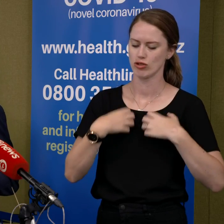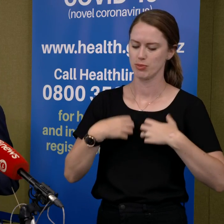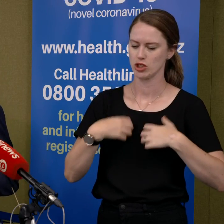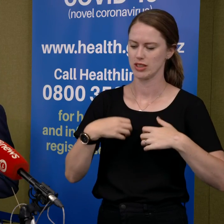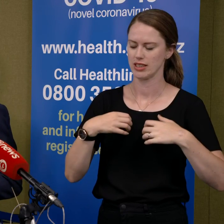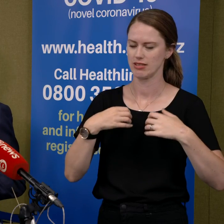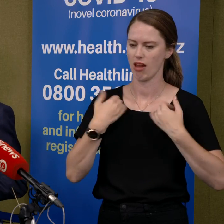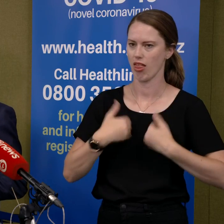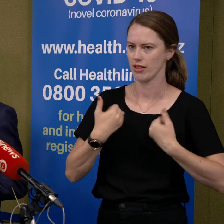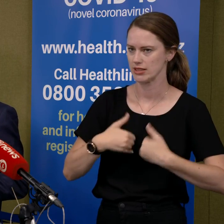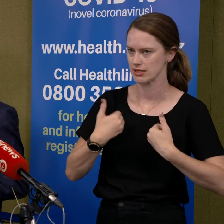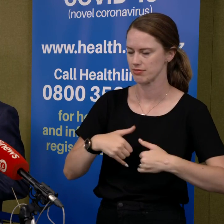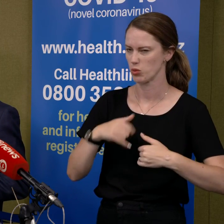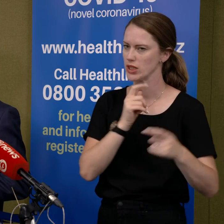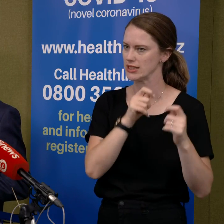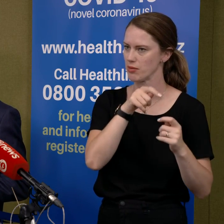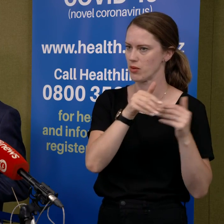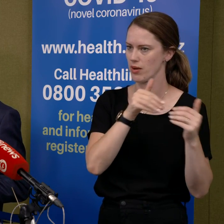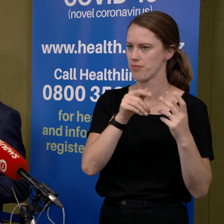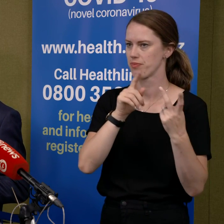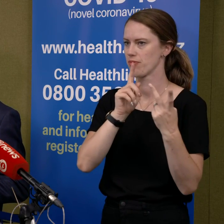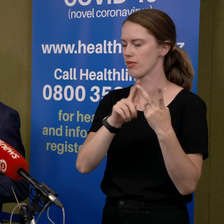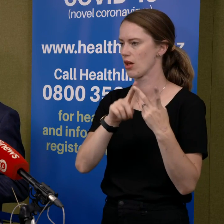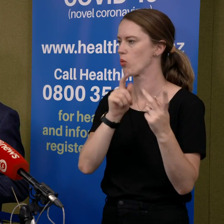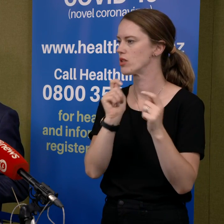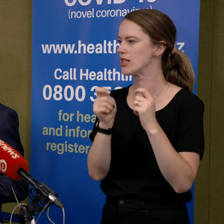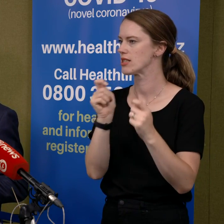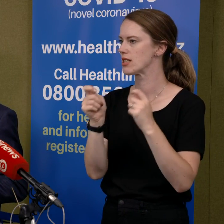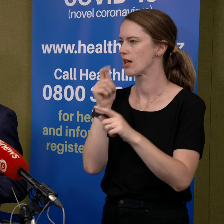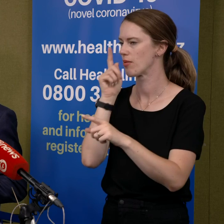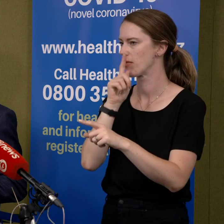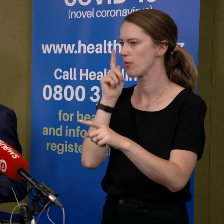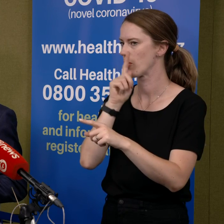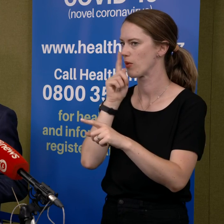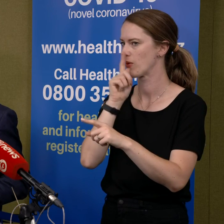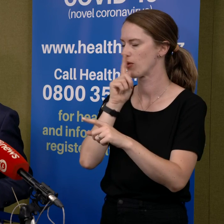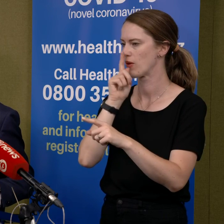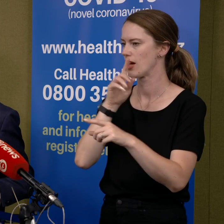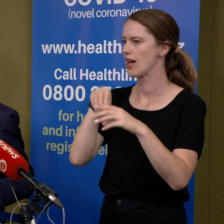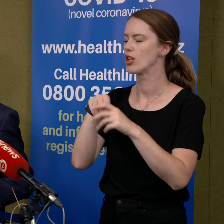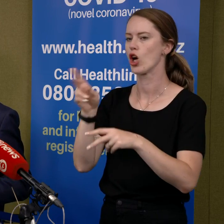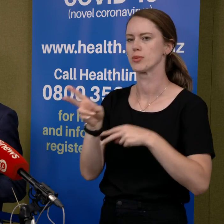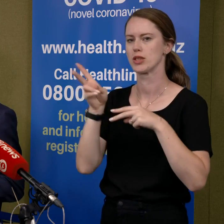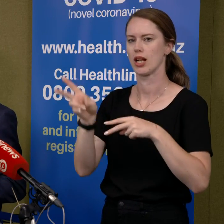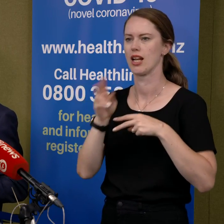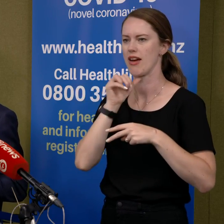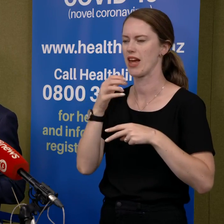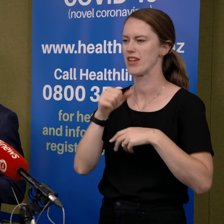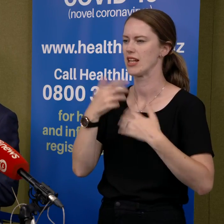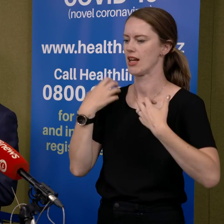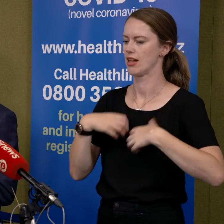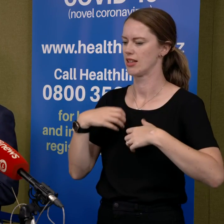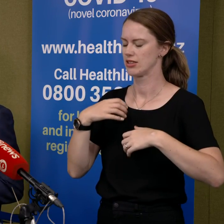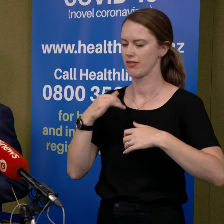called SARI. Now we're broadening that to test anyone in a hospital who might have that illness as